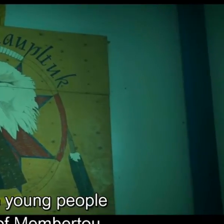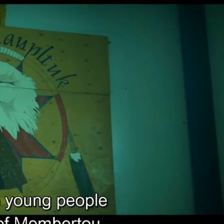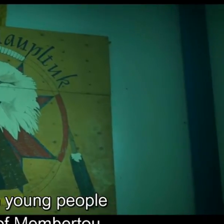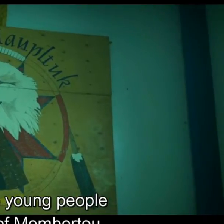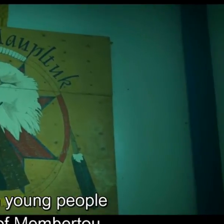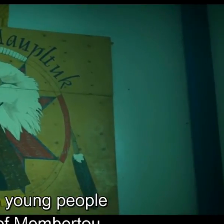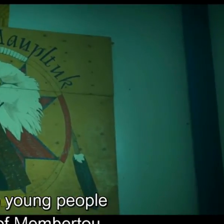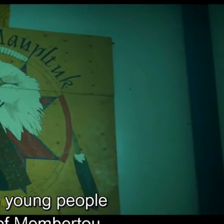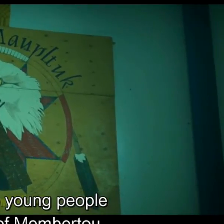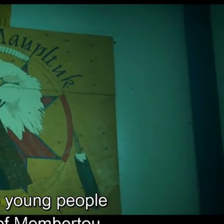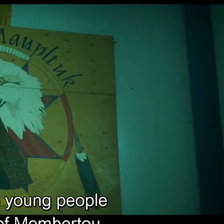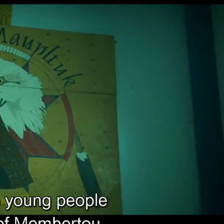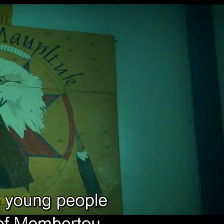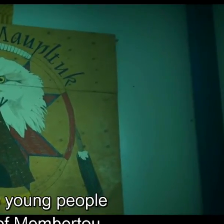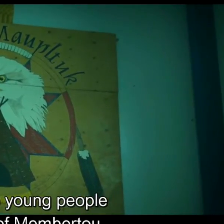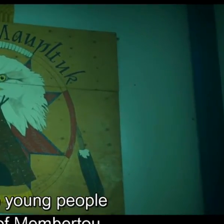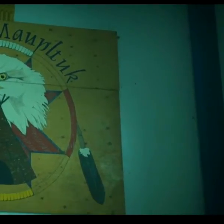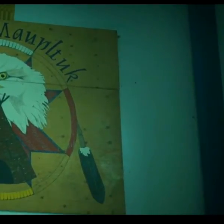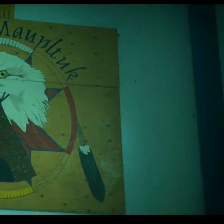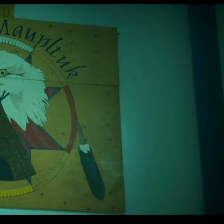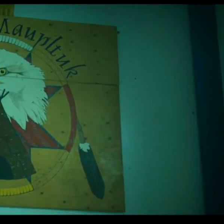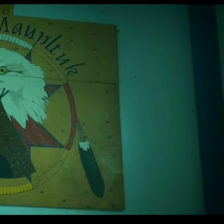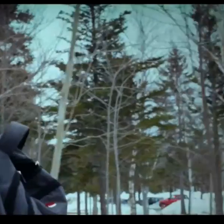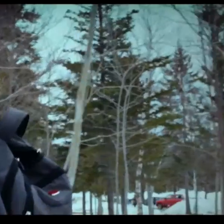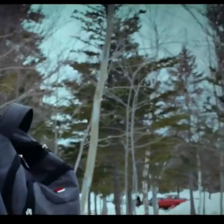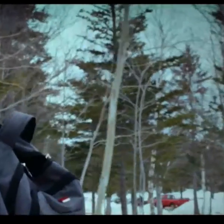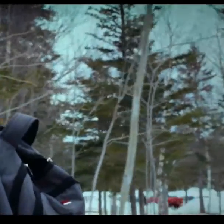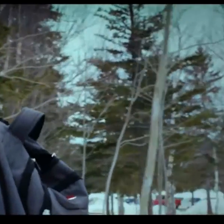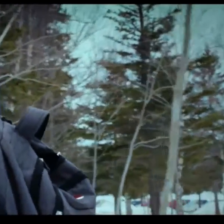the young people in the community of Membertou.